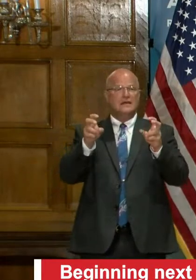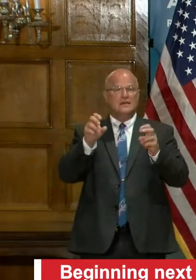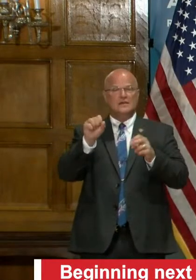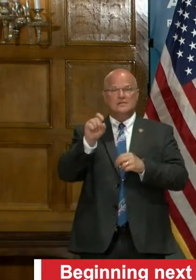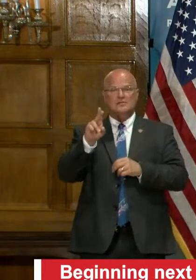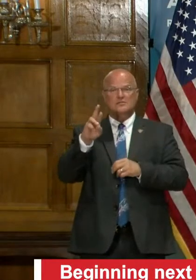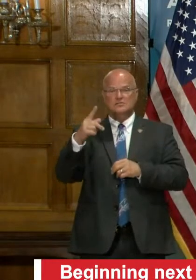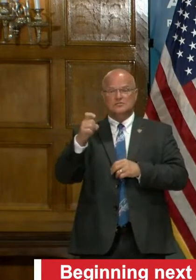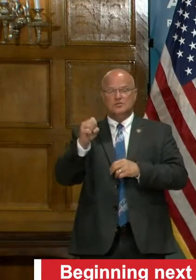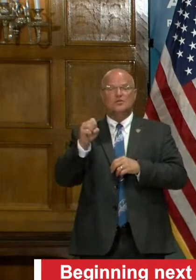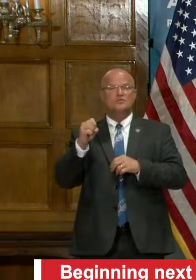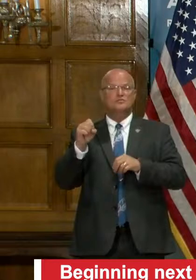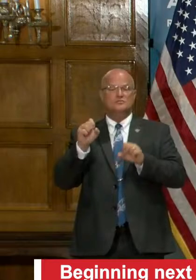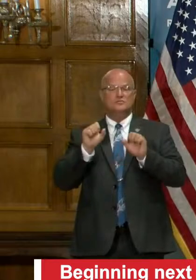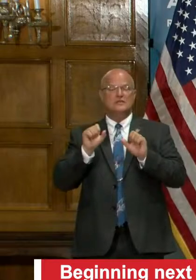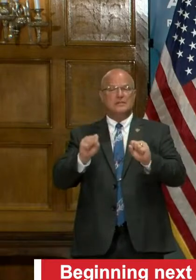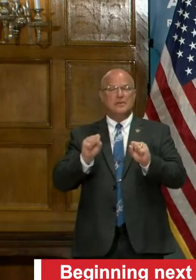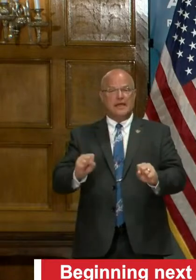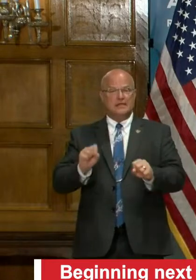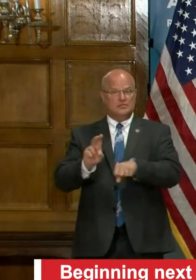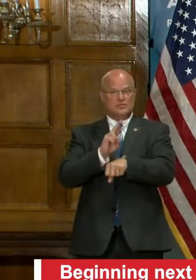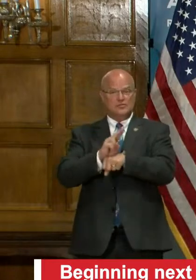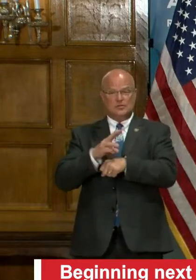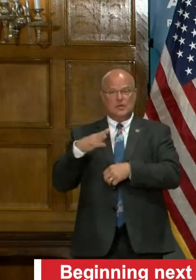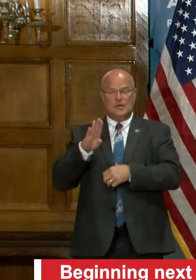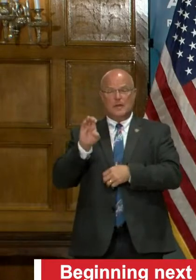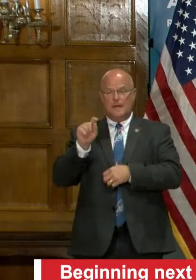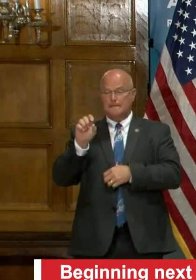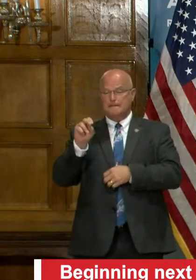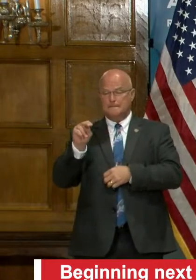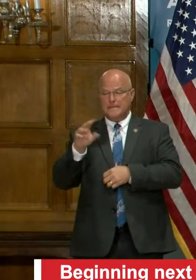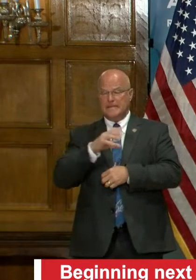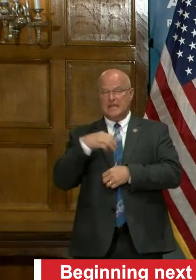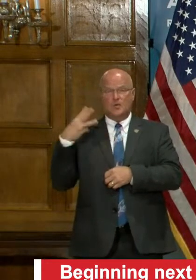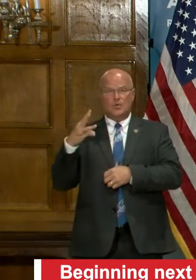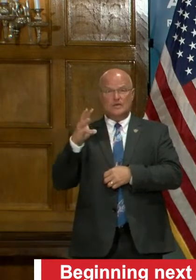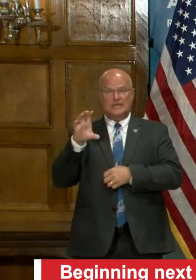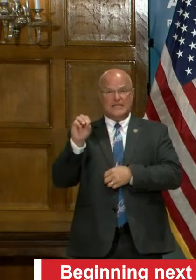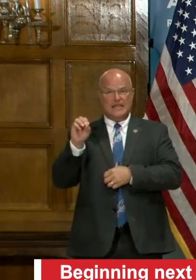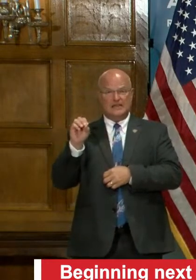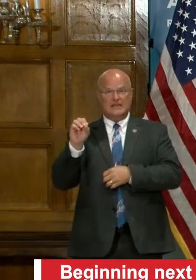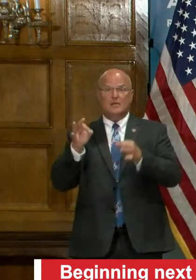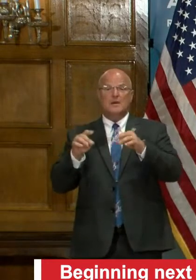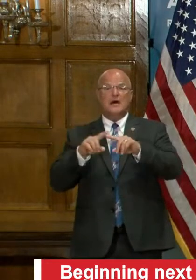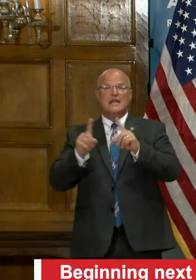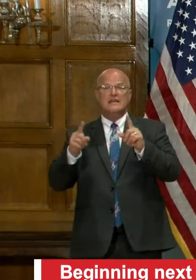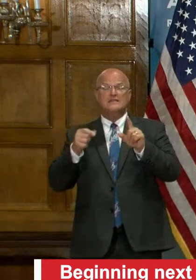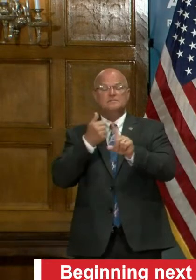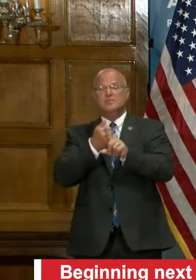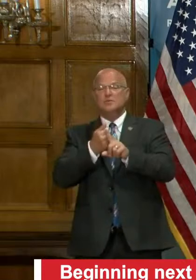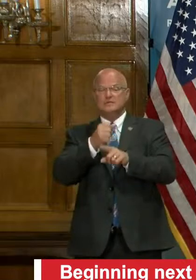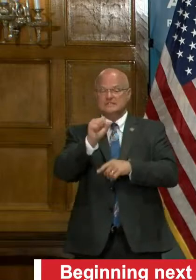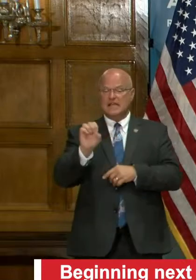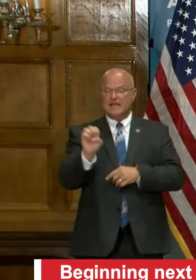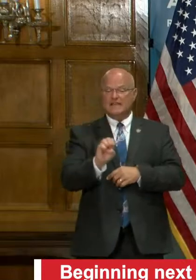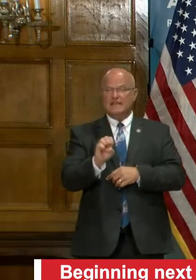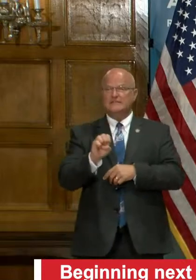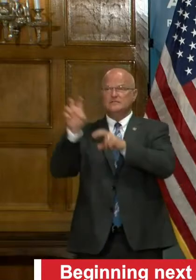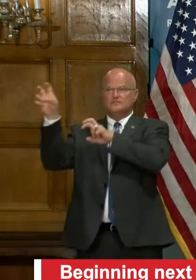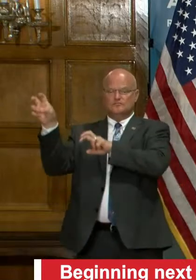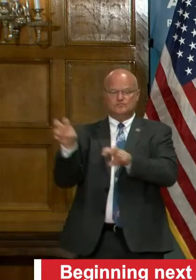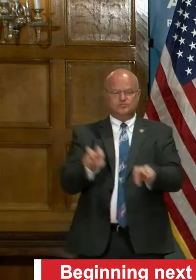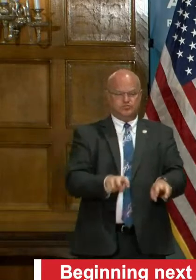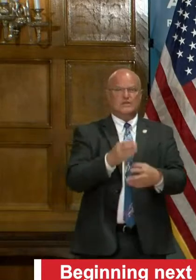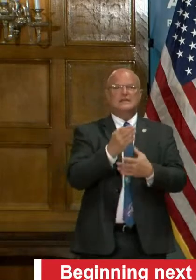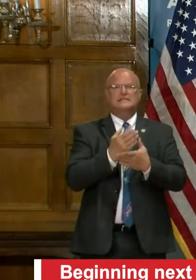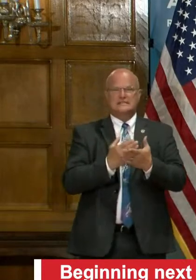surge capacity that we can use in Benton and Washington County now, but if there's a surge capacity in southeast Arkansas, we'll be able to shift